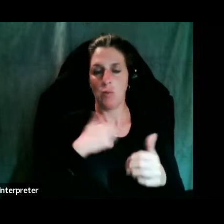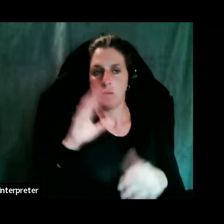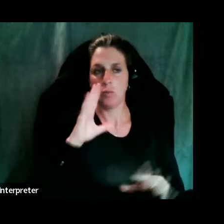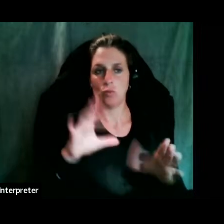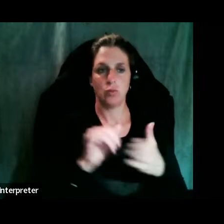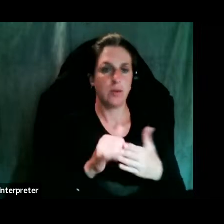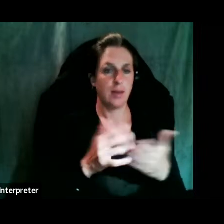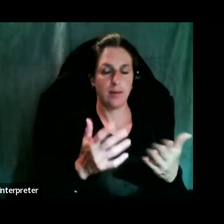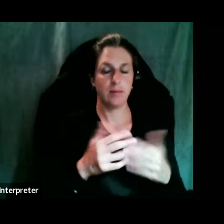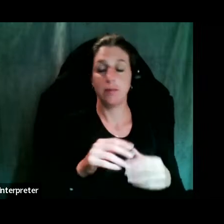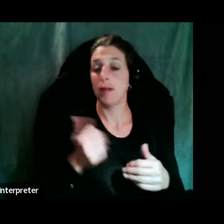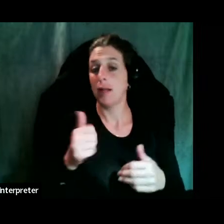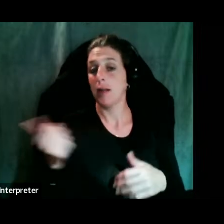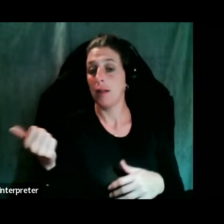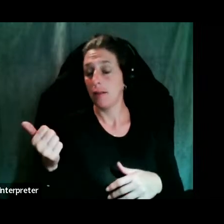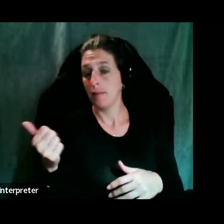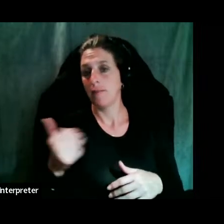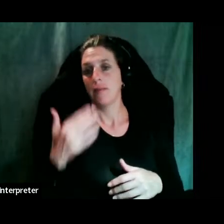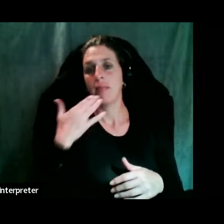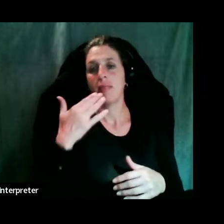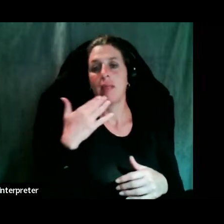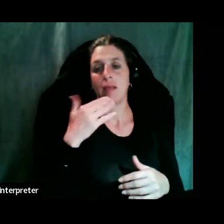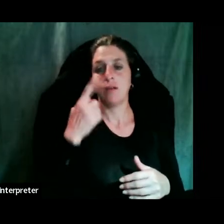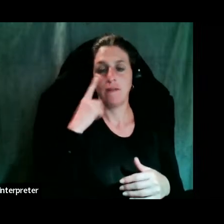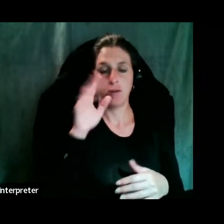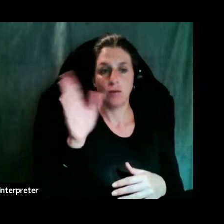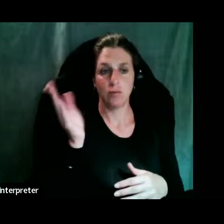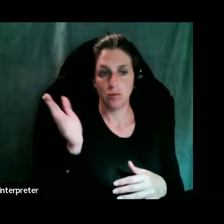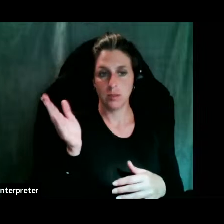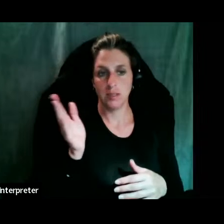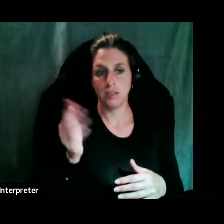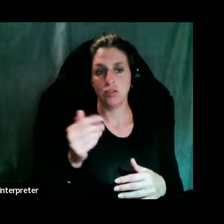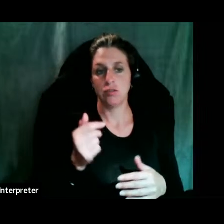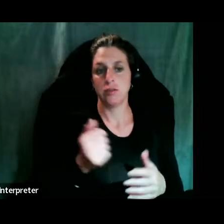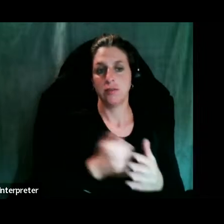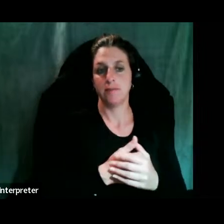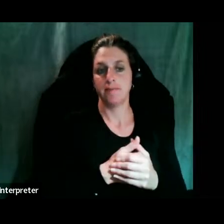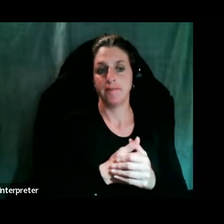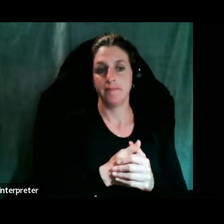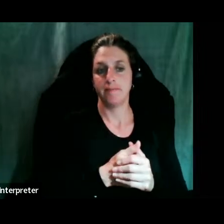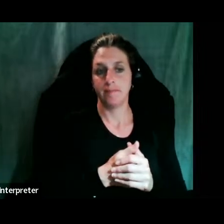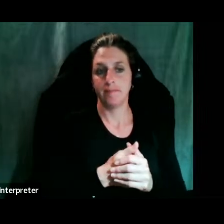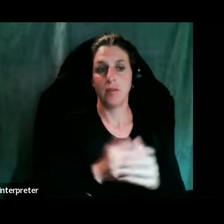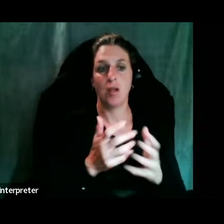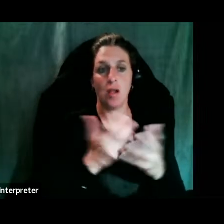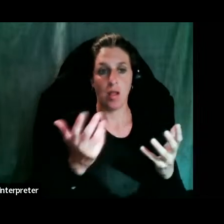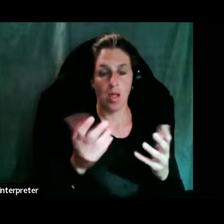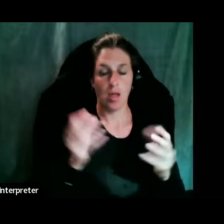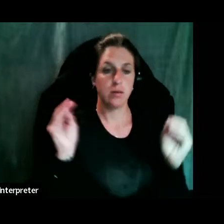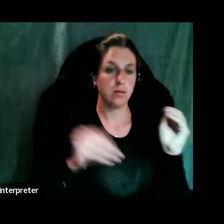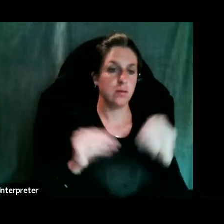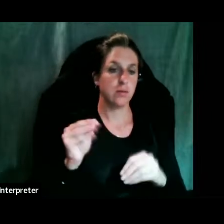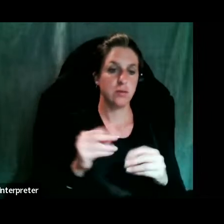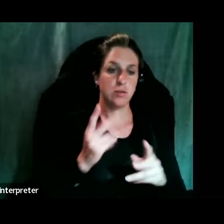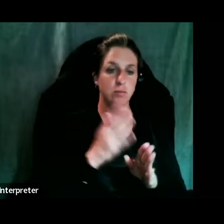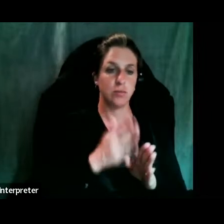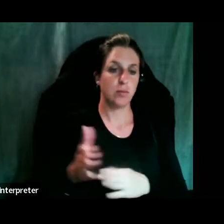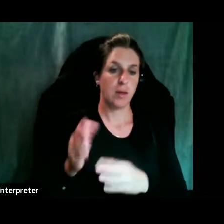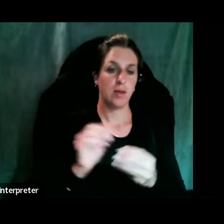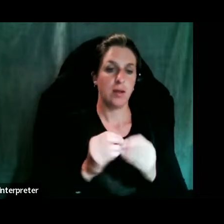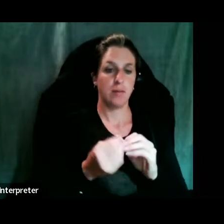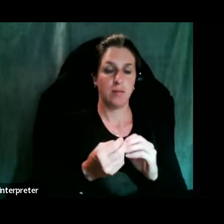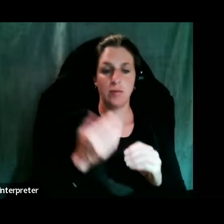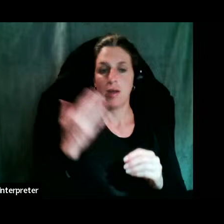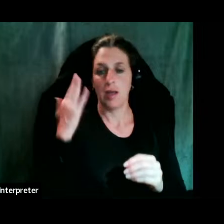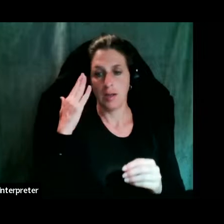other, yes, Trustee? Yeah, I want to say thank you for the presentation. I mean, there's a lot that goes into preparing these numbers, and I know Vanessa and